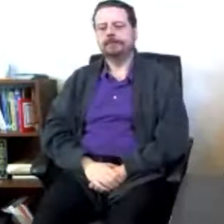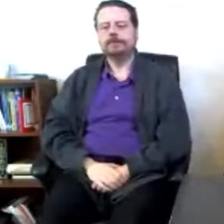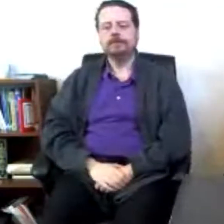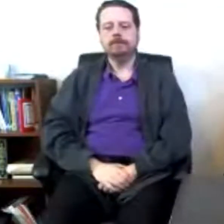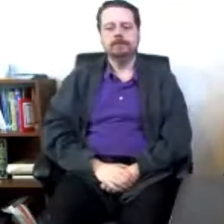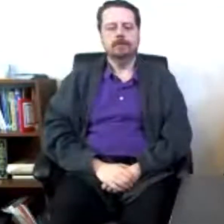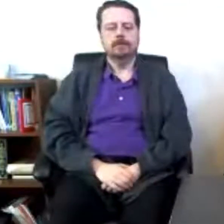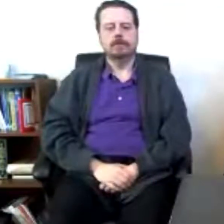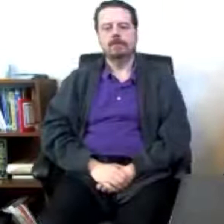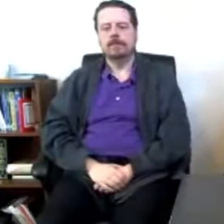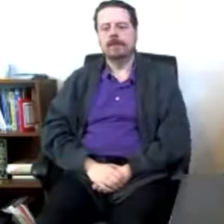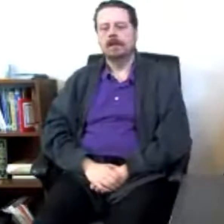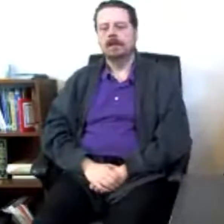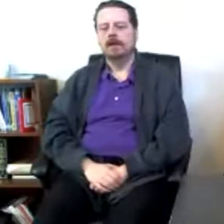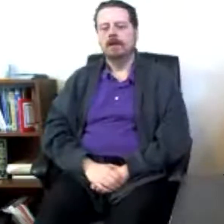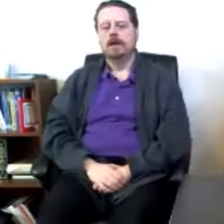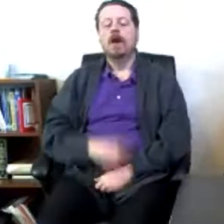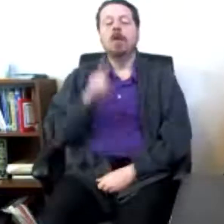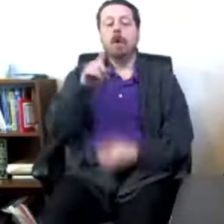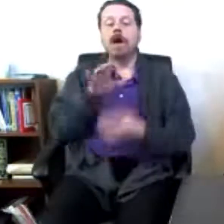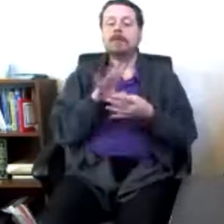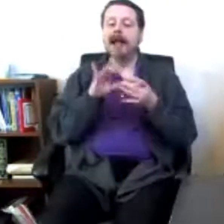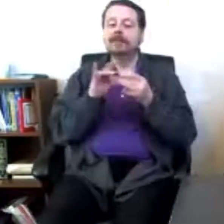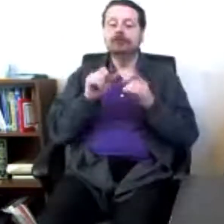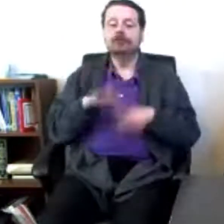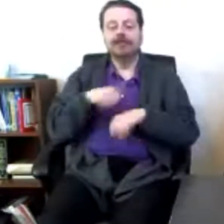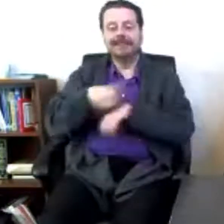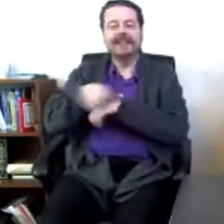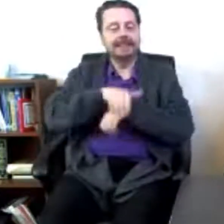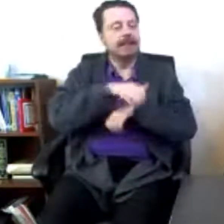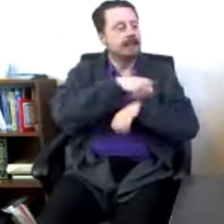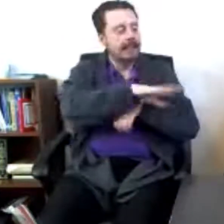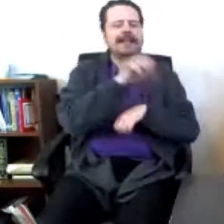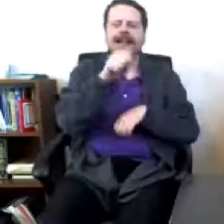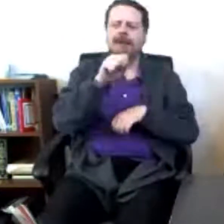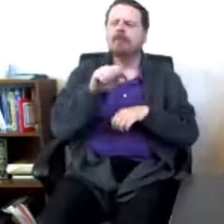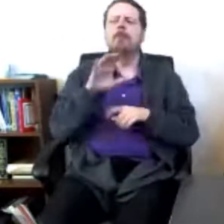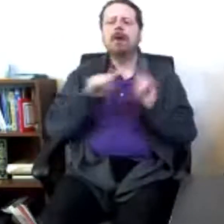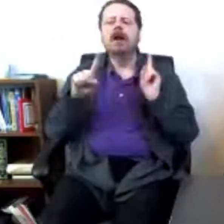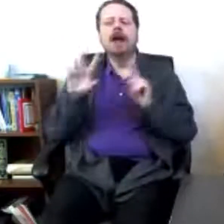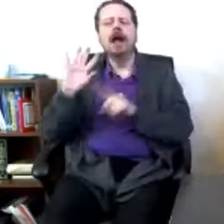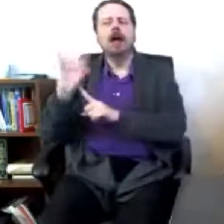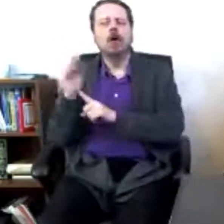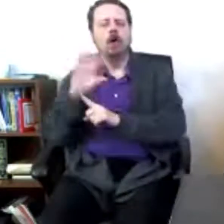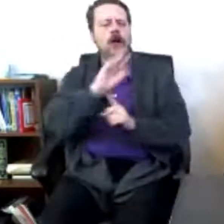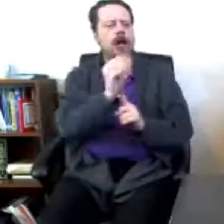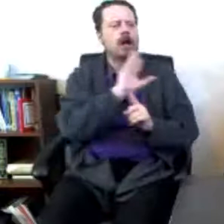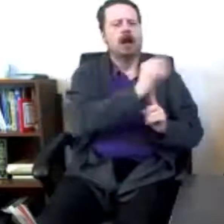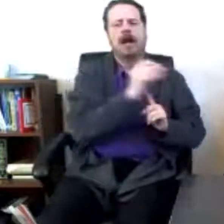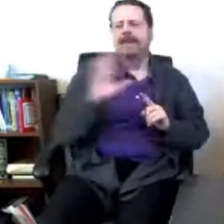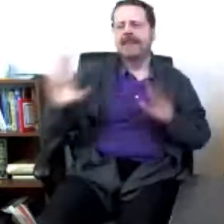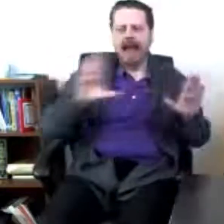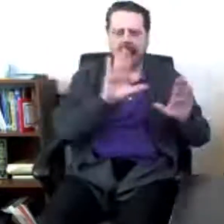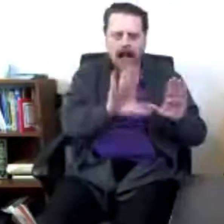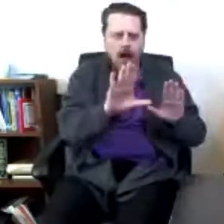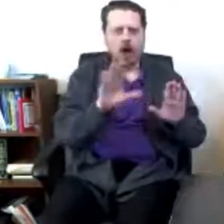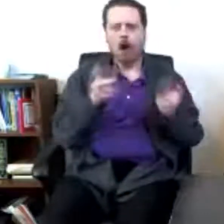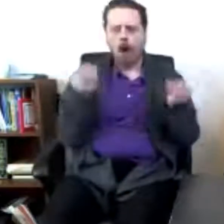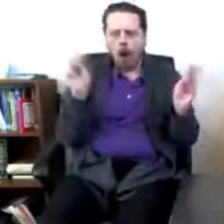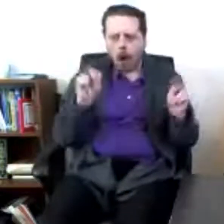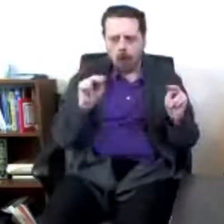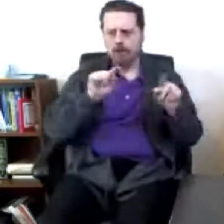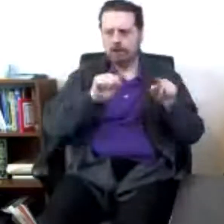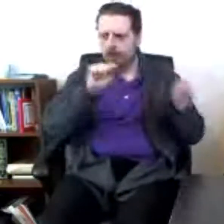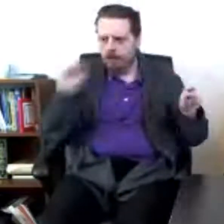Okay, so we have not sent a messenger except in the tongue of his own community, so that he would clarify for them.